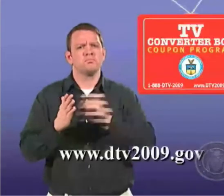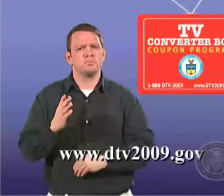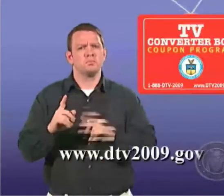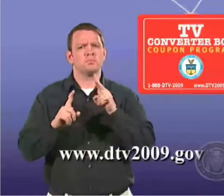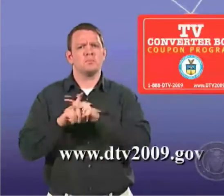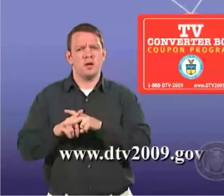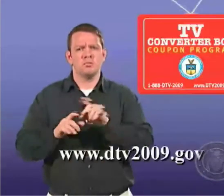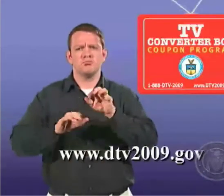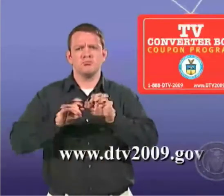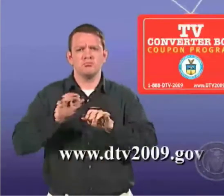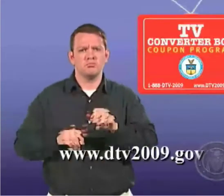at